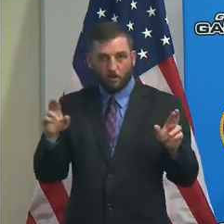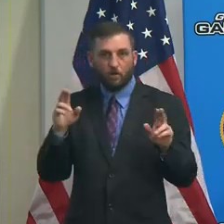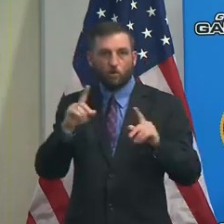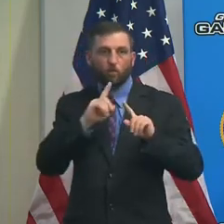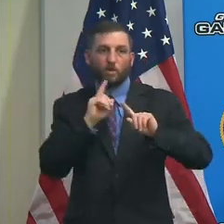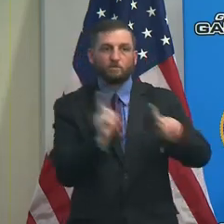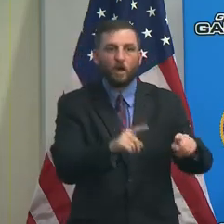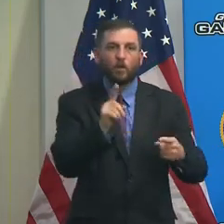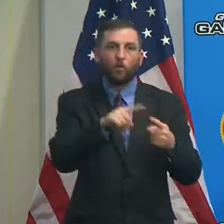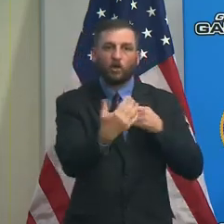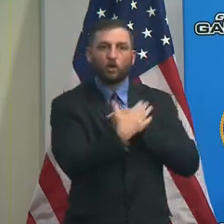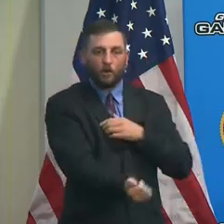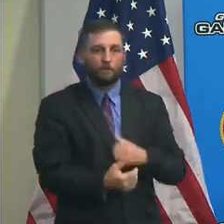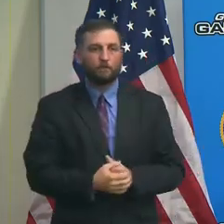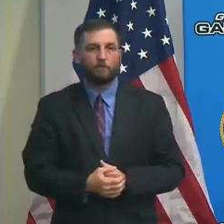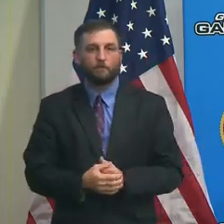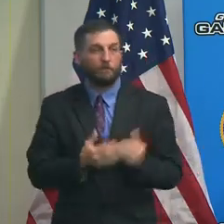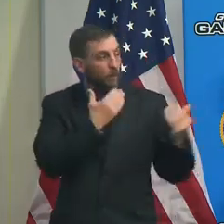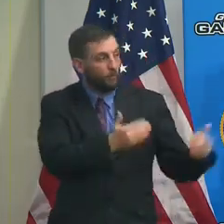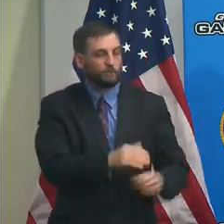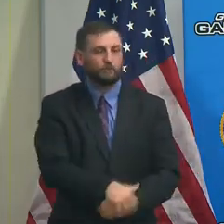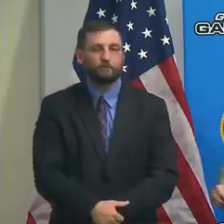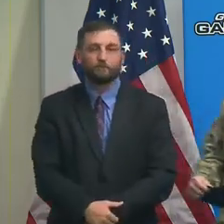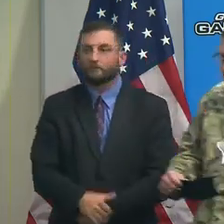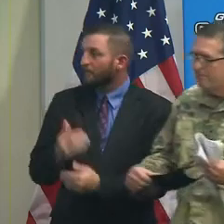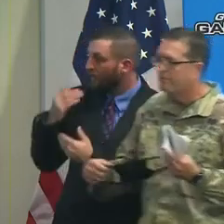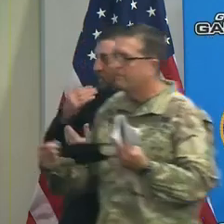upon. Thank you. Thank you, General.